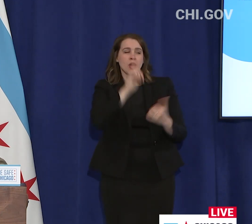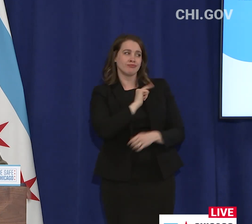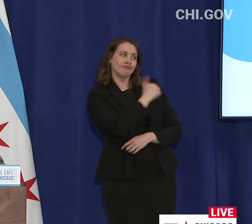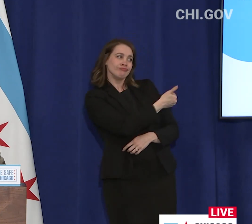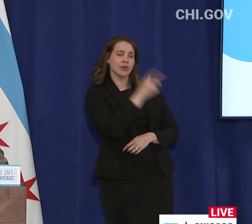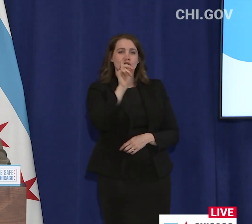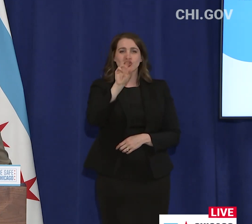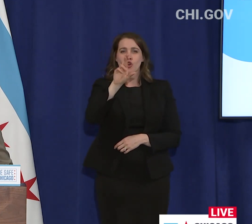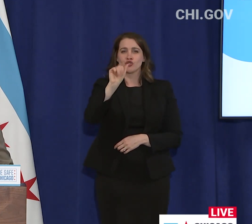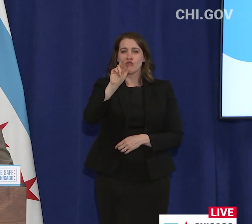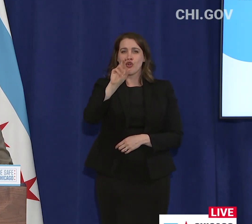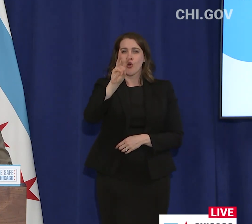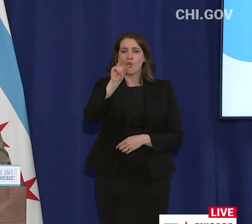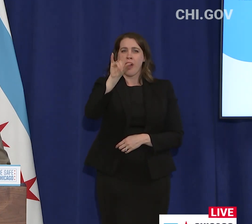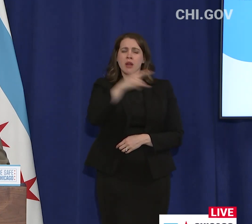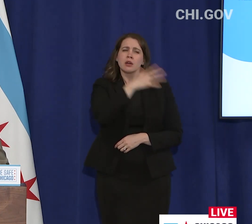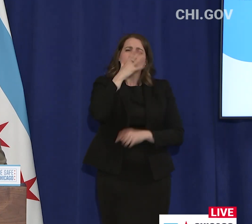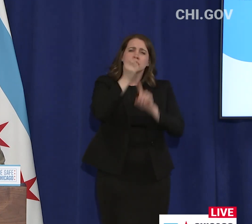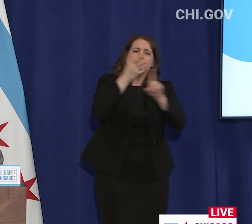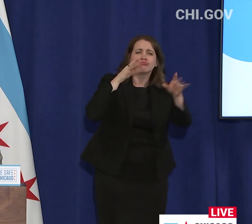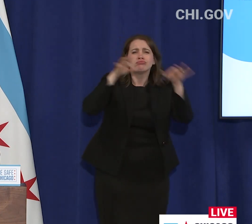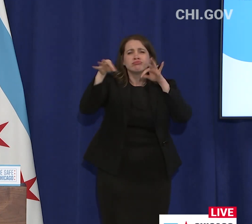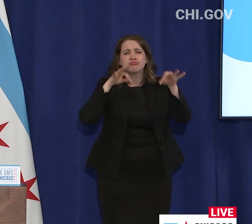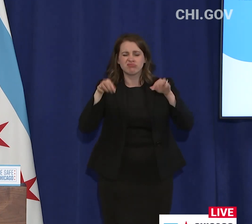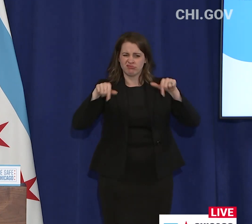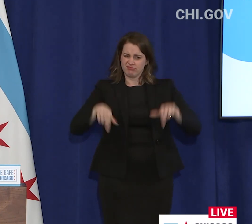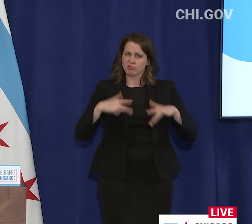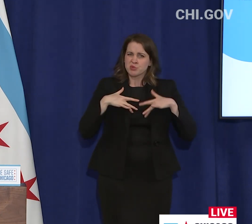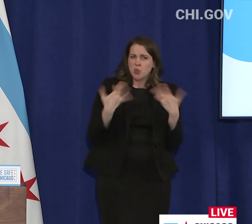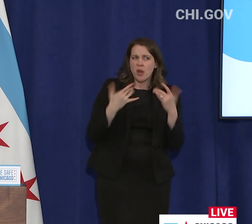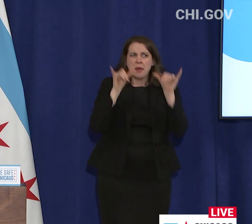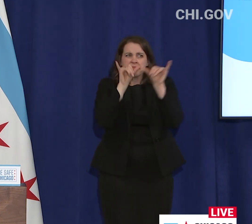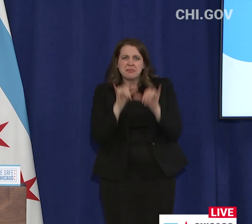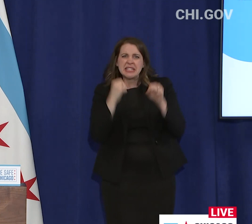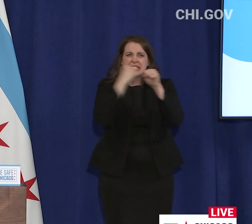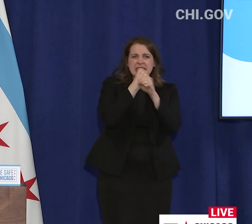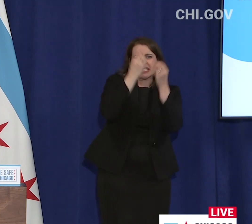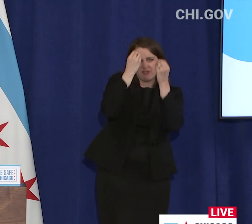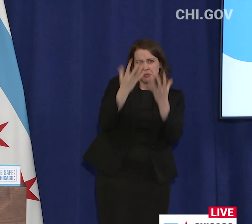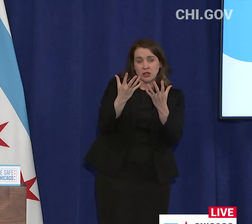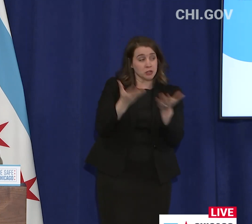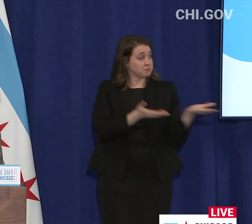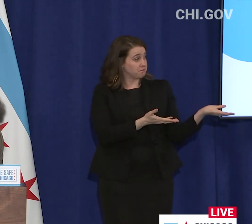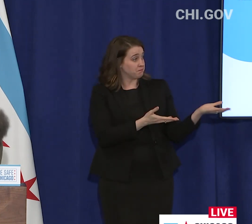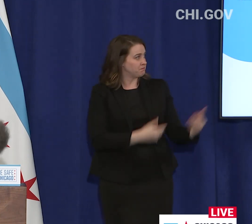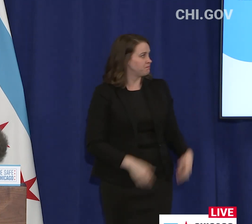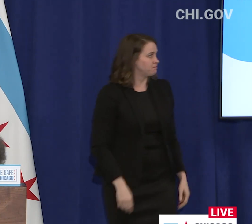Dr. Arwady to give us further details on our city's health metrics at this time. Doctor?